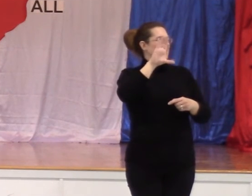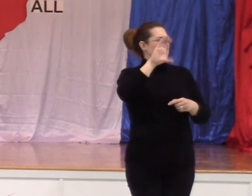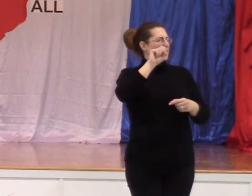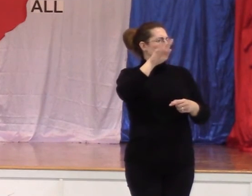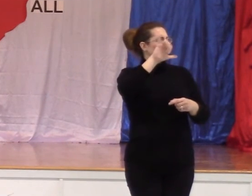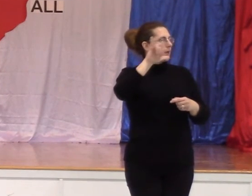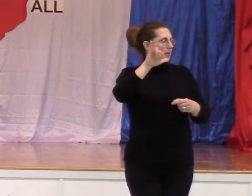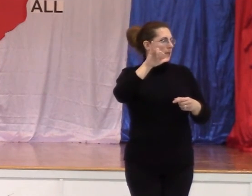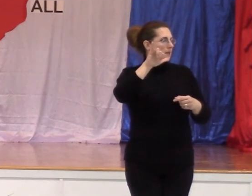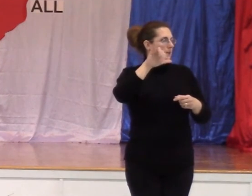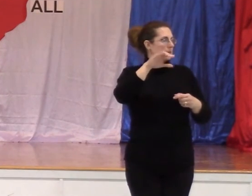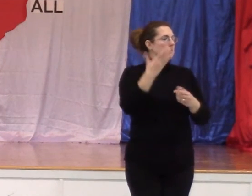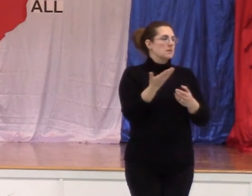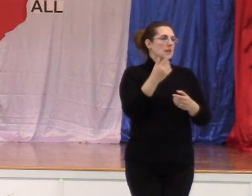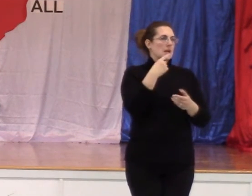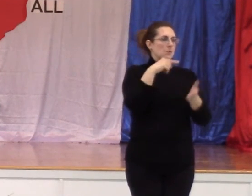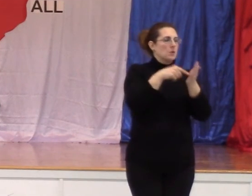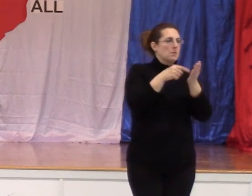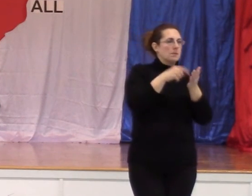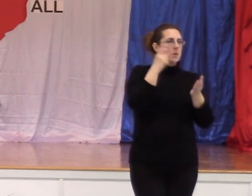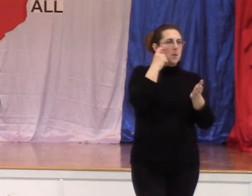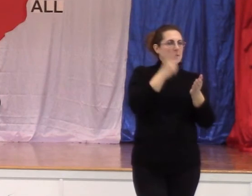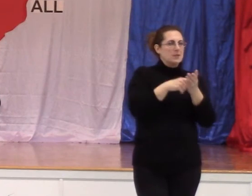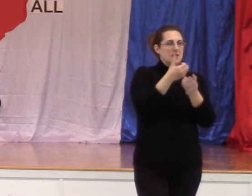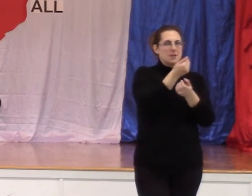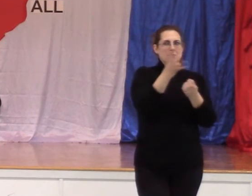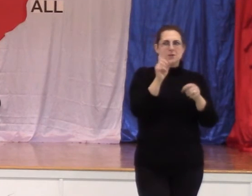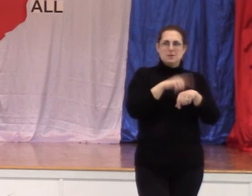Pless will probably mention a few times.